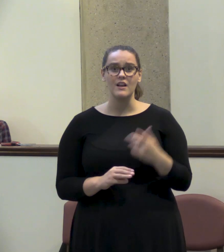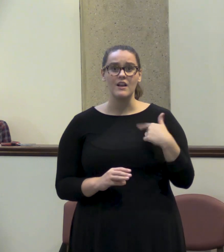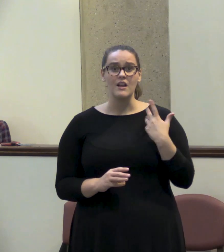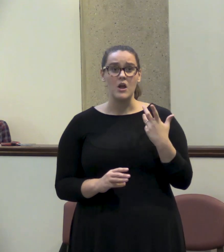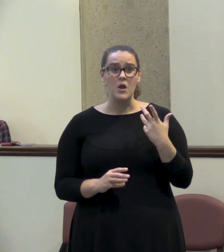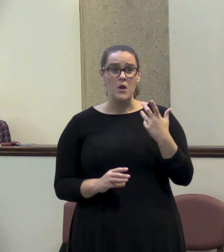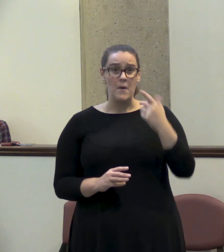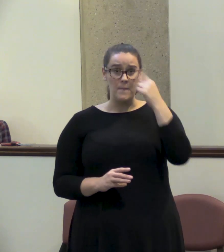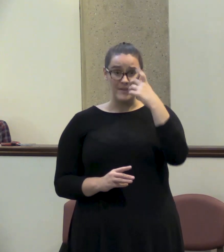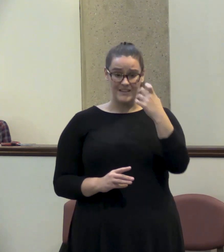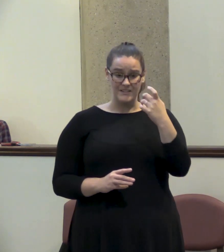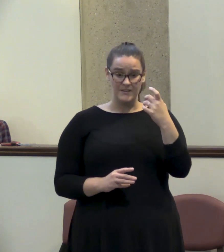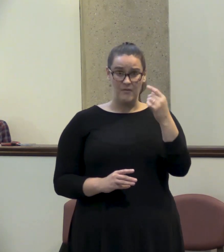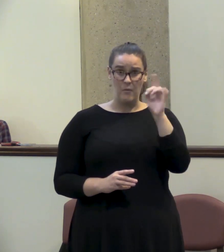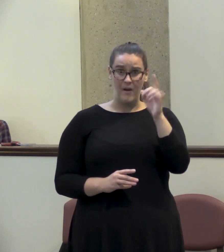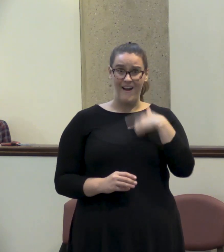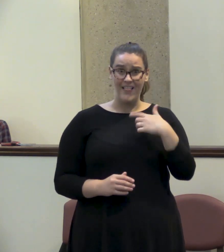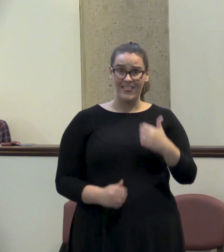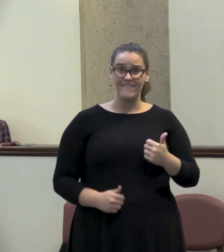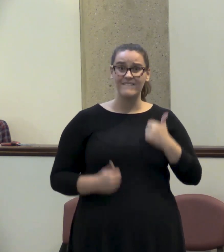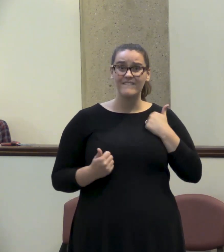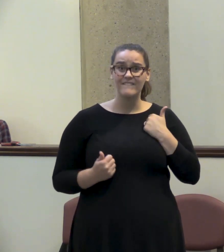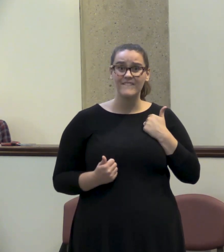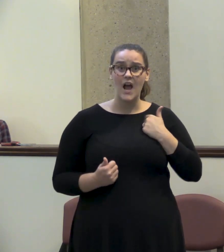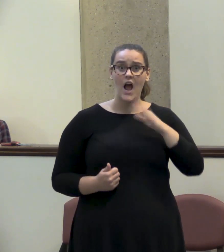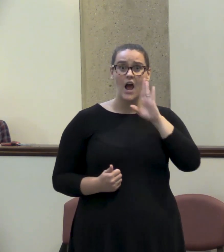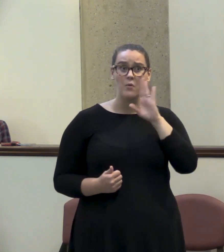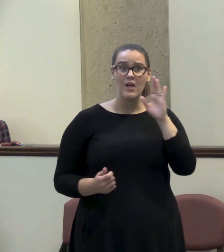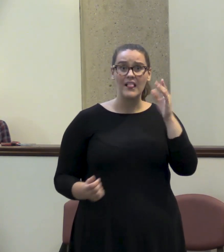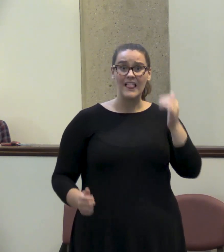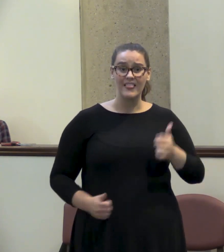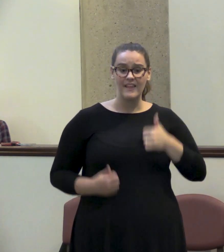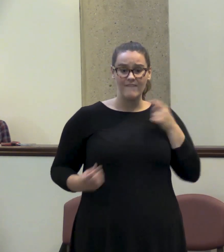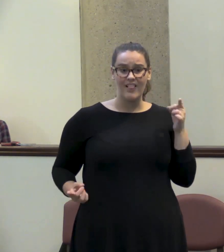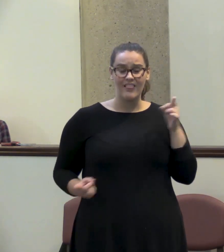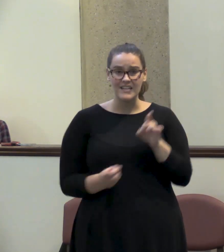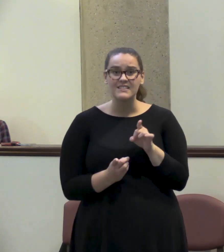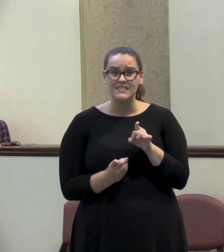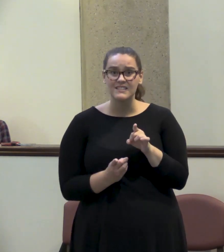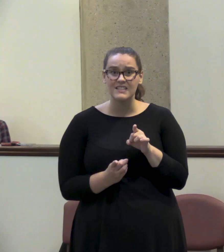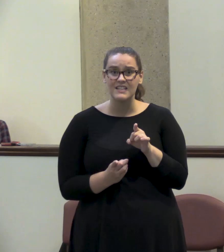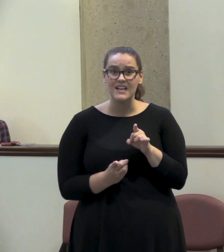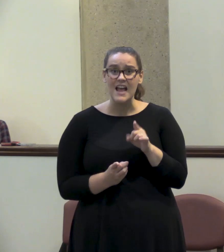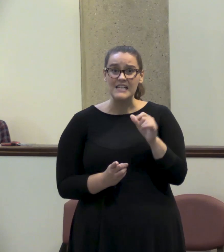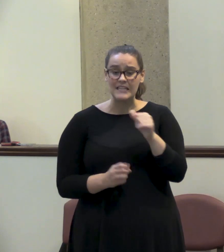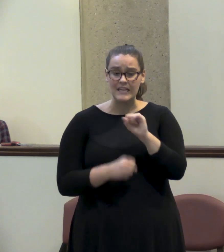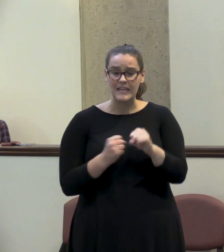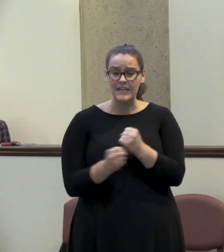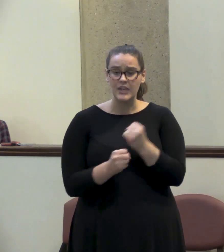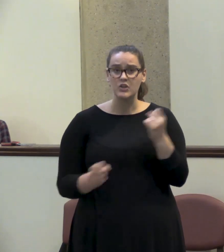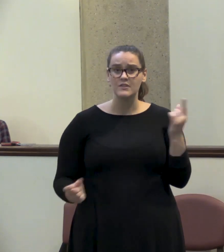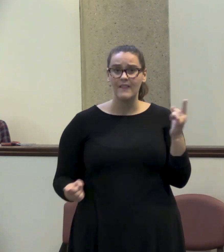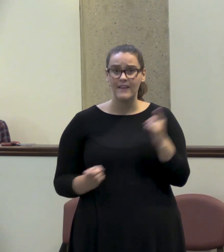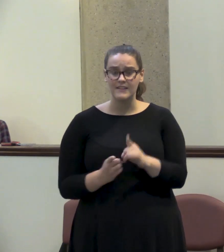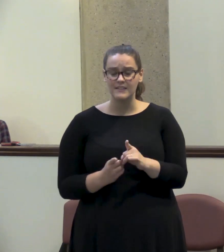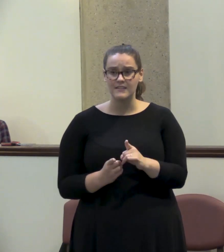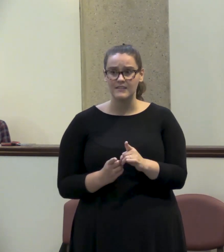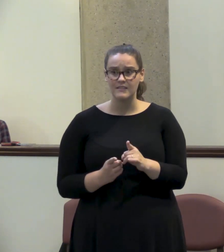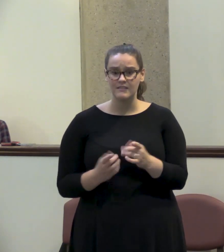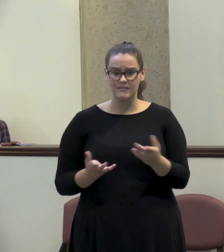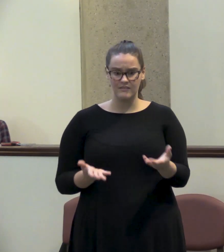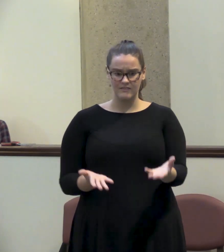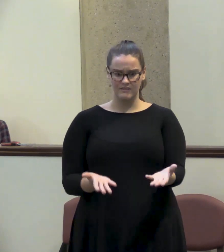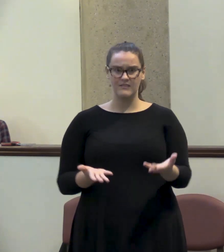of where we live. So what do we do with this reality? And what do we do with